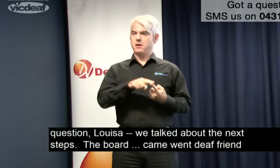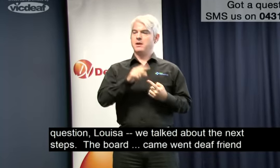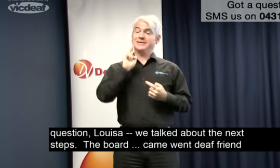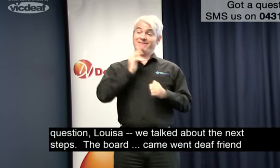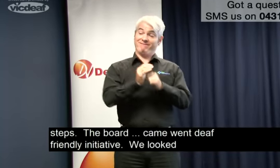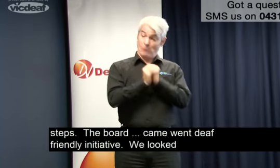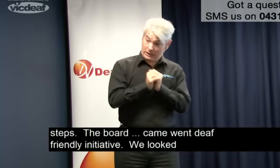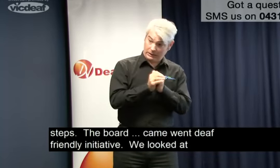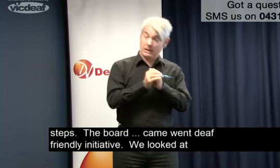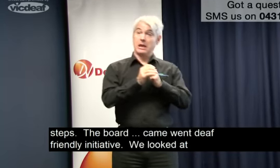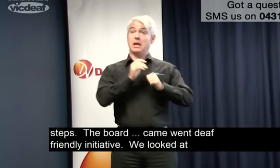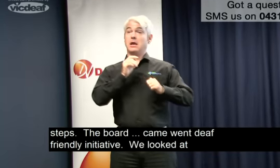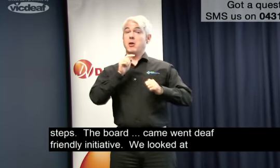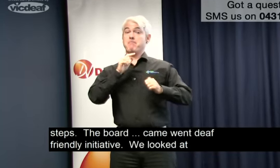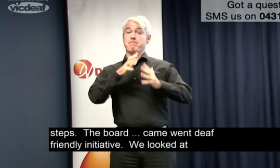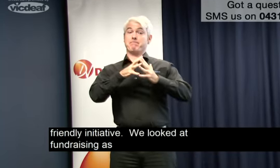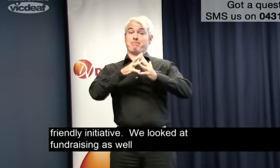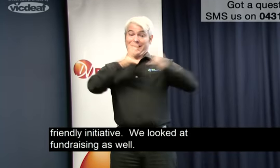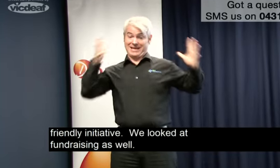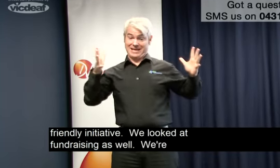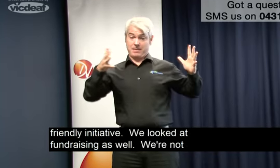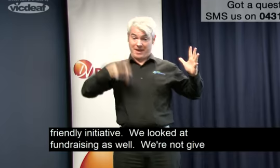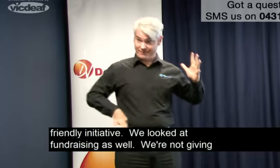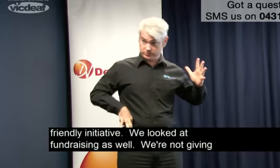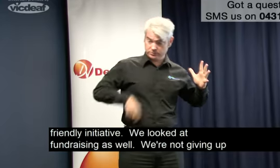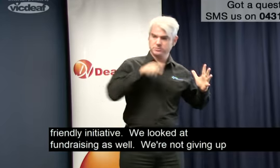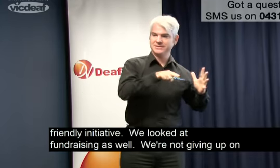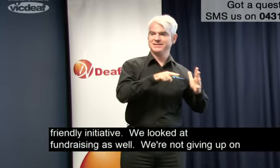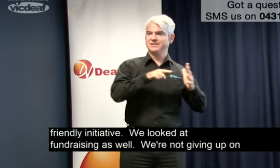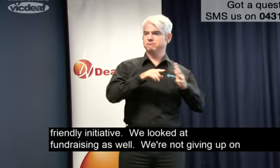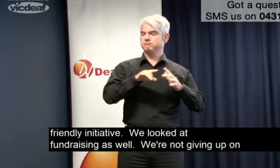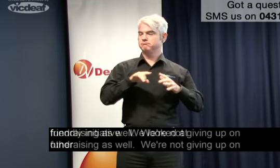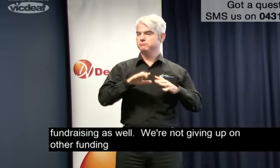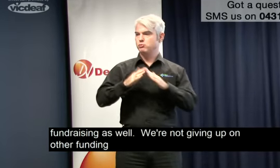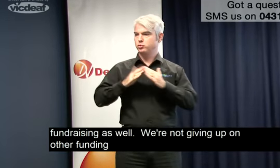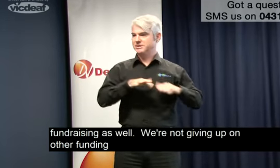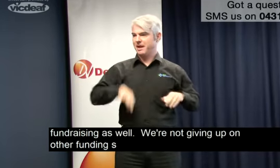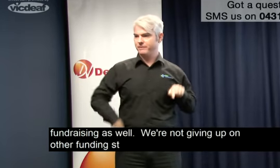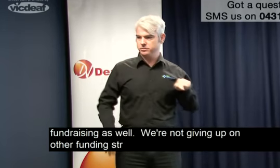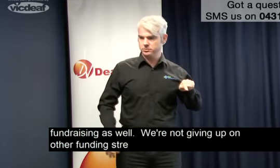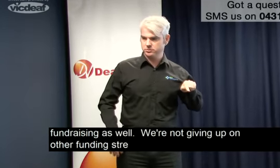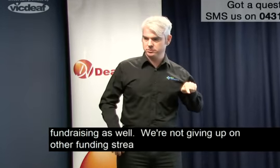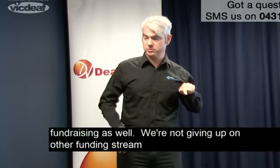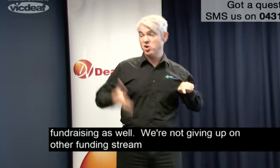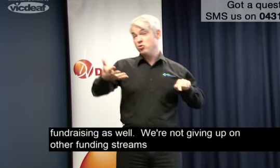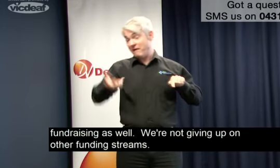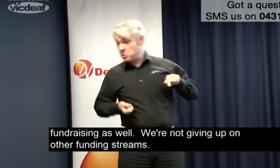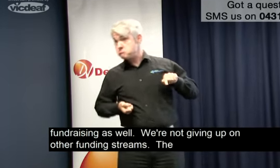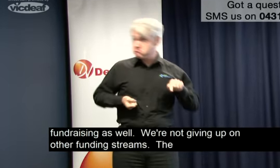other funding streams. The deaf-friendly initiative provides larger benefits, more so to the community.